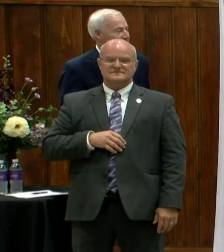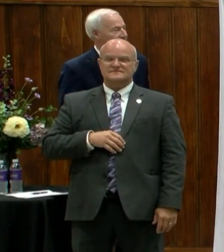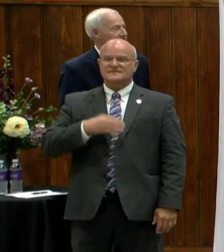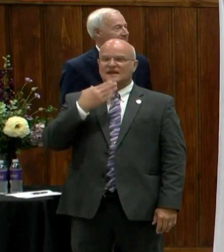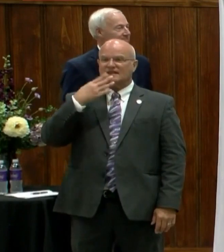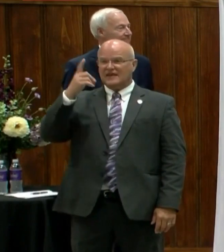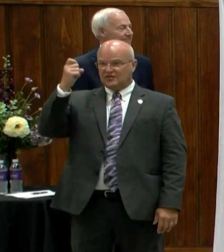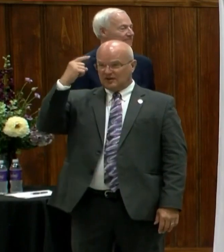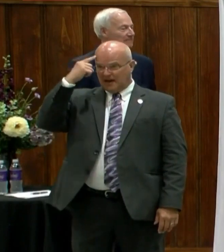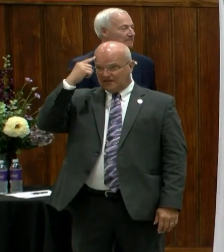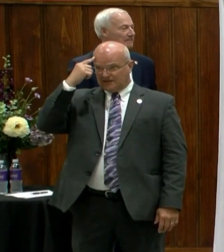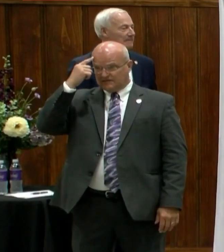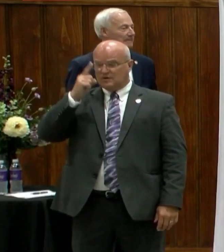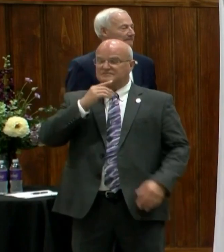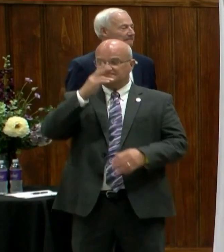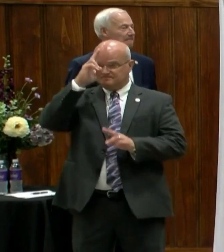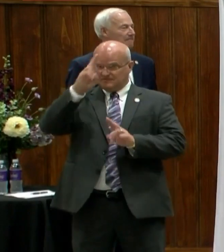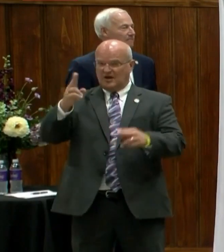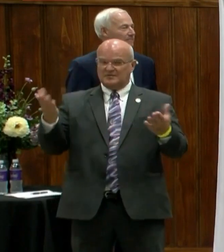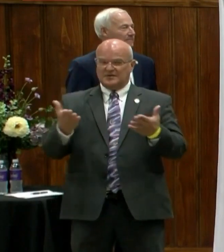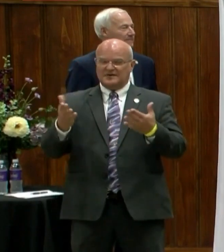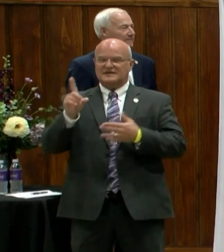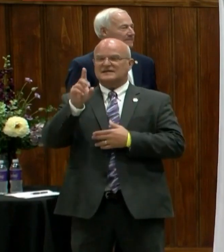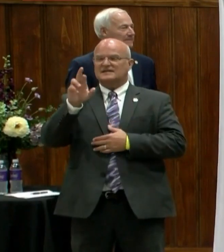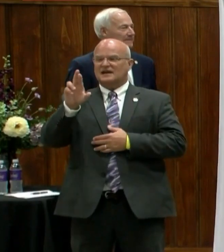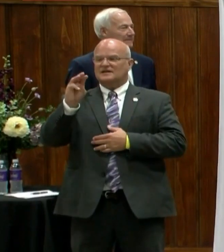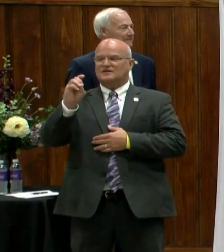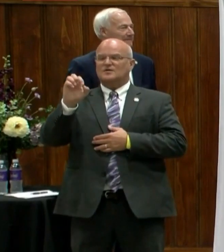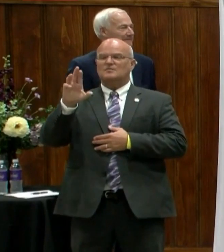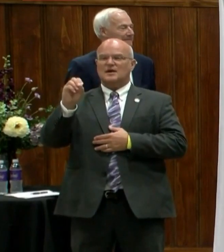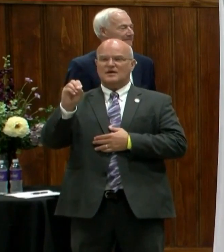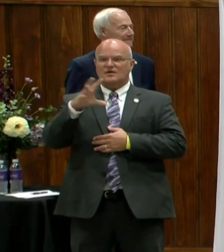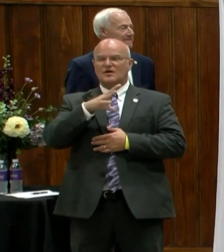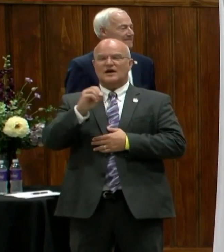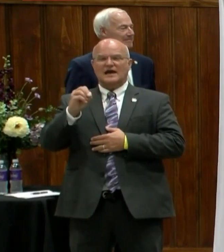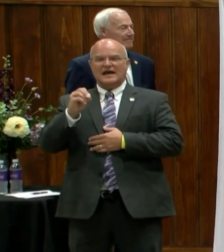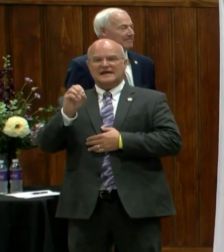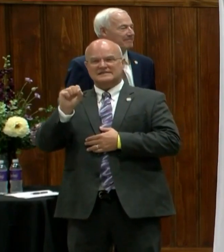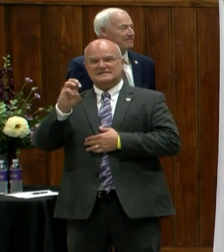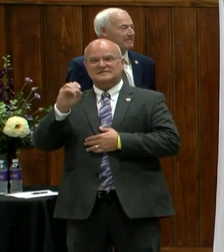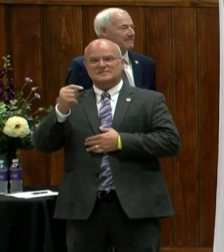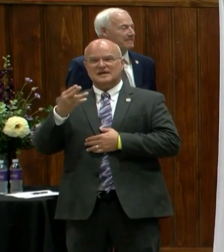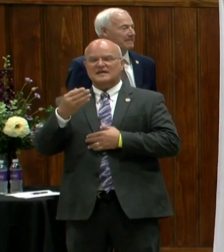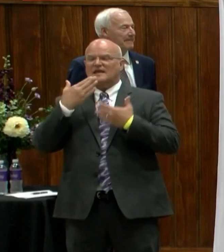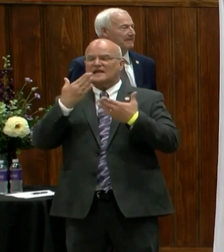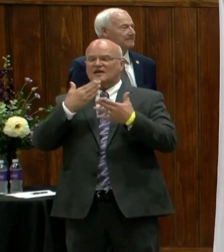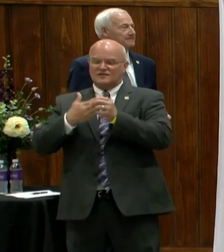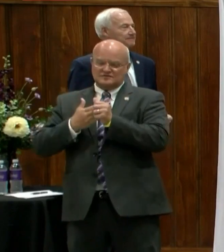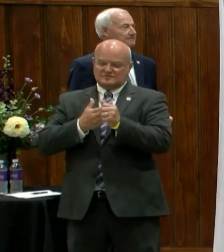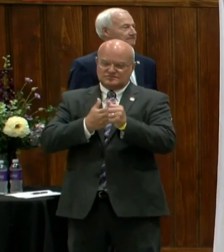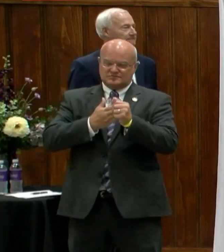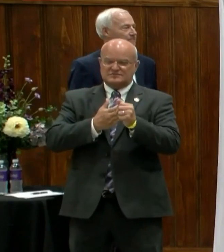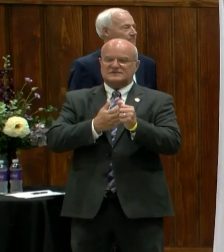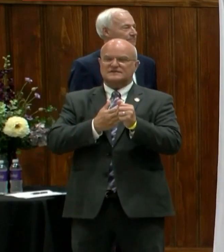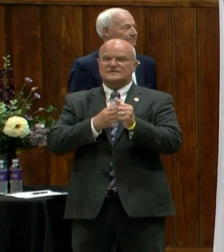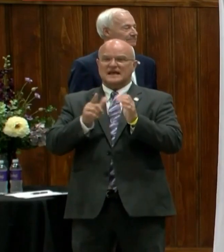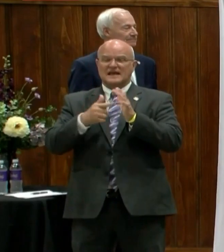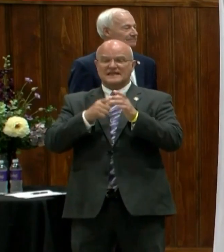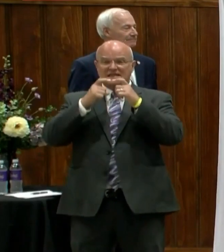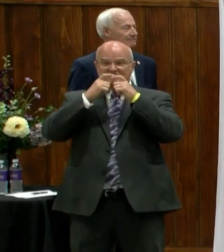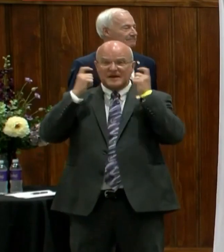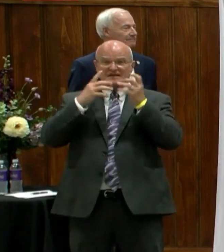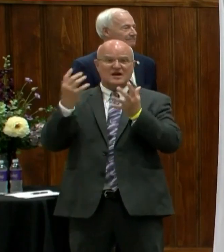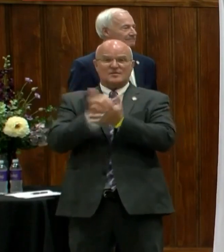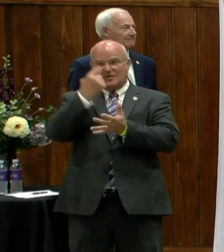Well, thank you, Governor. It's a pleasure to be with you, Dr. Romero and Dr. Smith. Thanks for your steady leadership during these trying 4 months. You know, these masks are